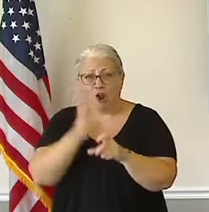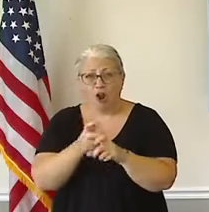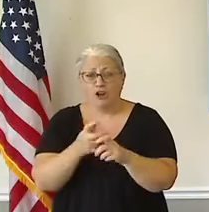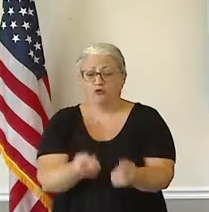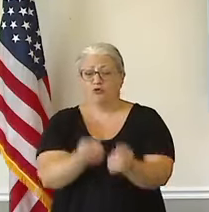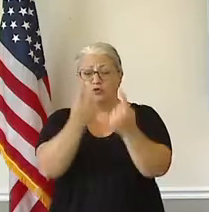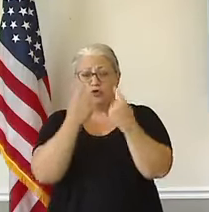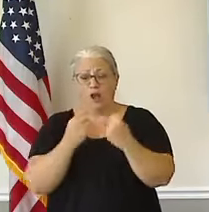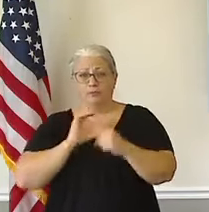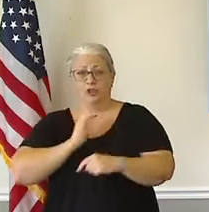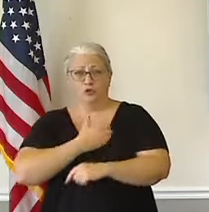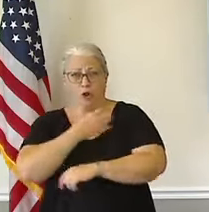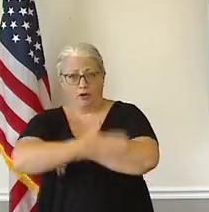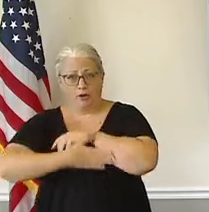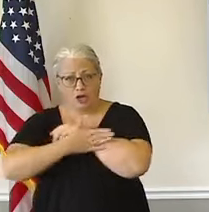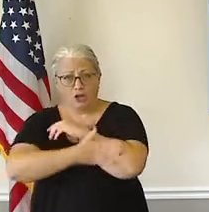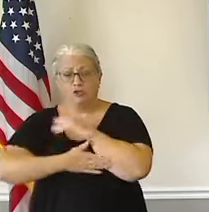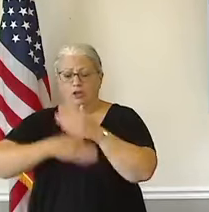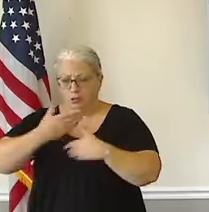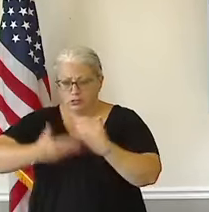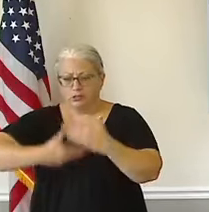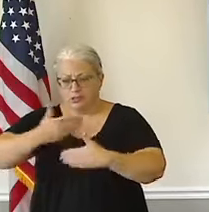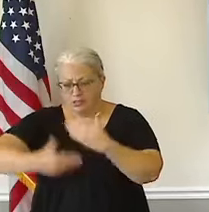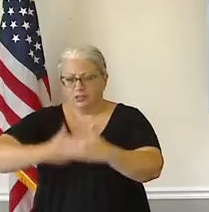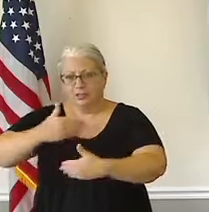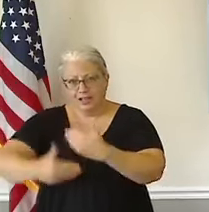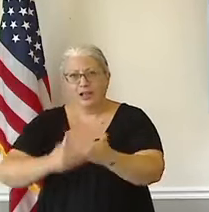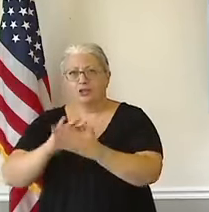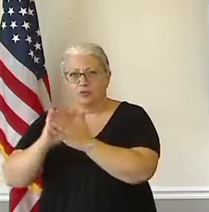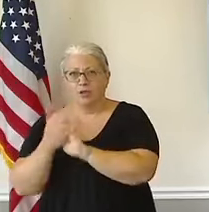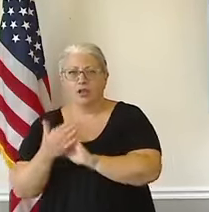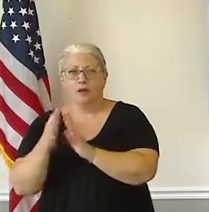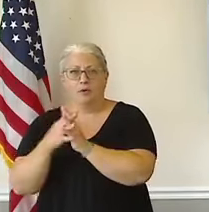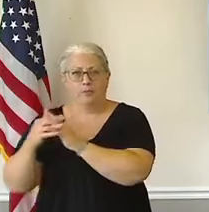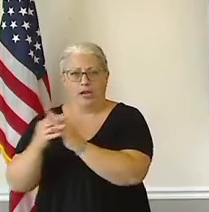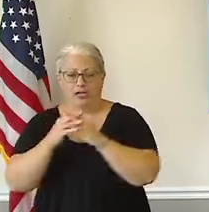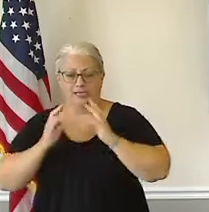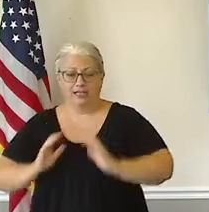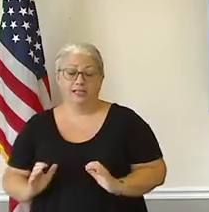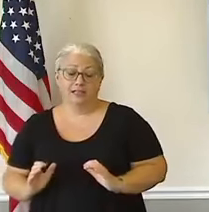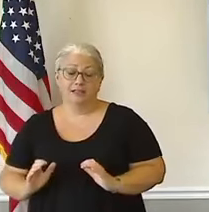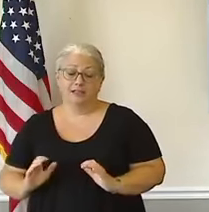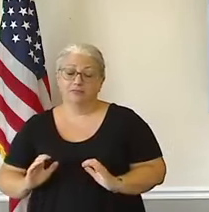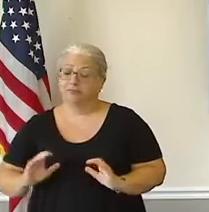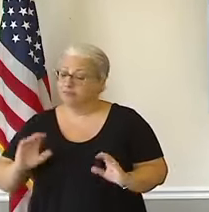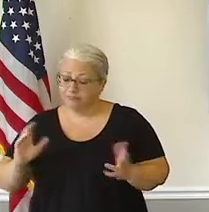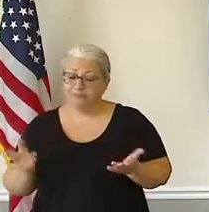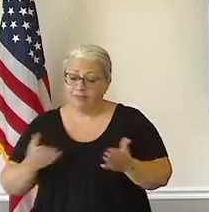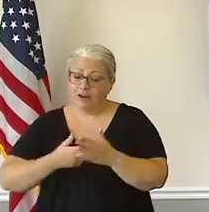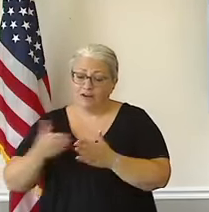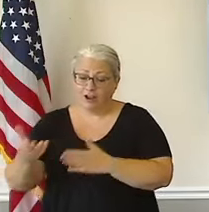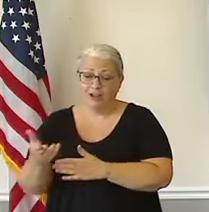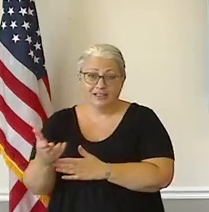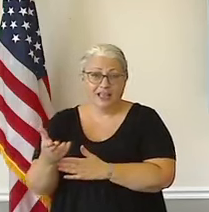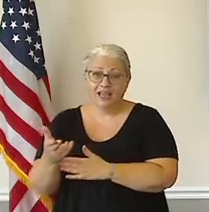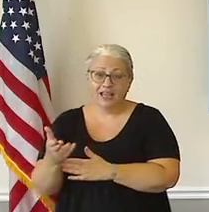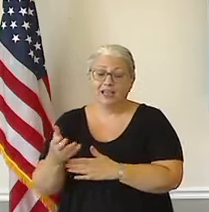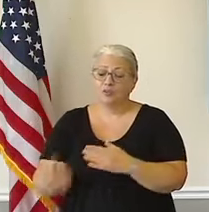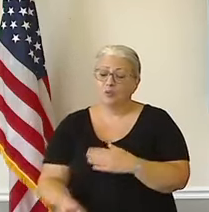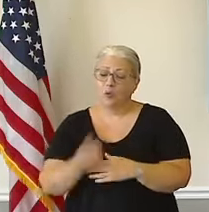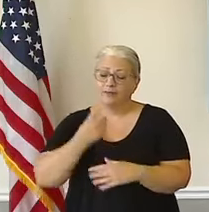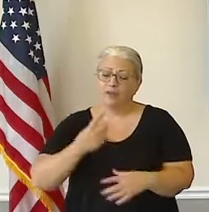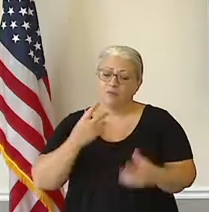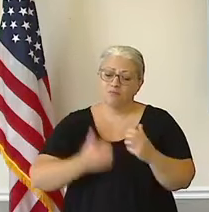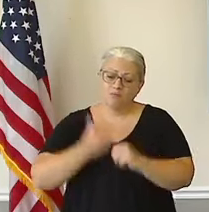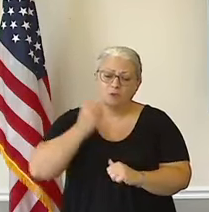country, to go through the process, and to become American citizens. And quite frankly, in every way, it is one of the most